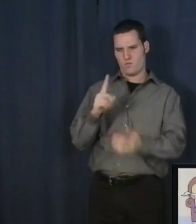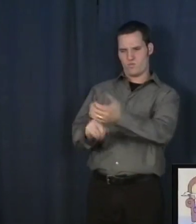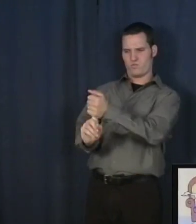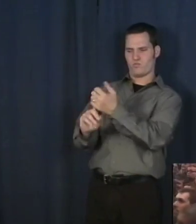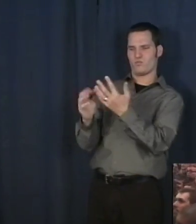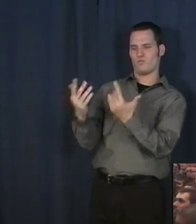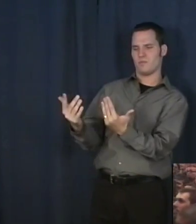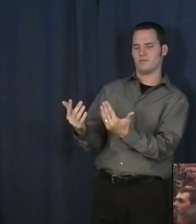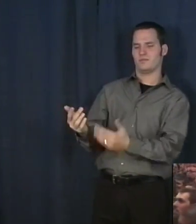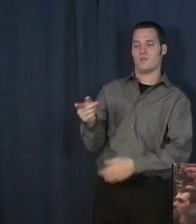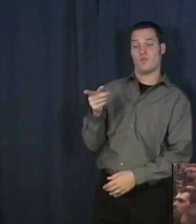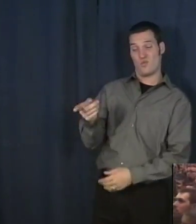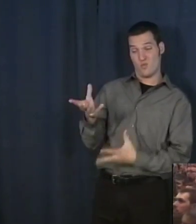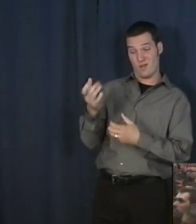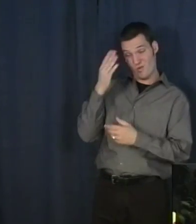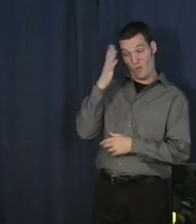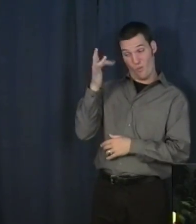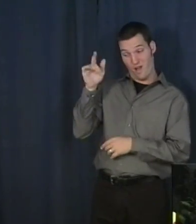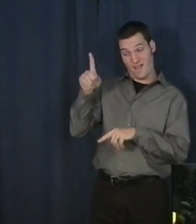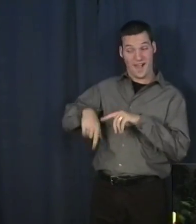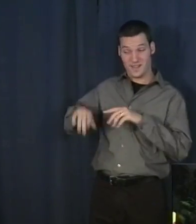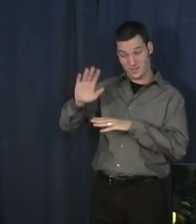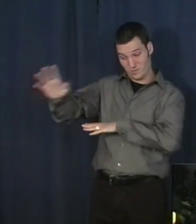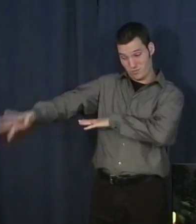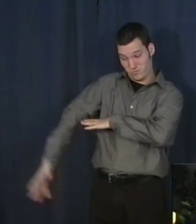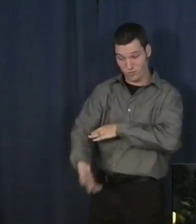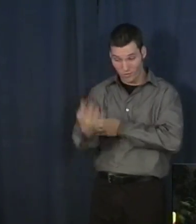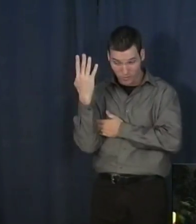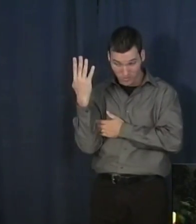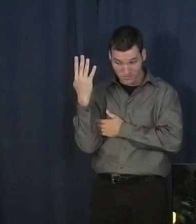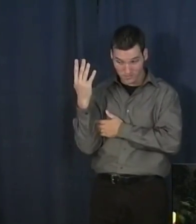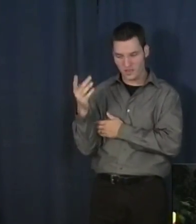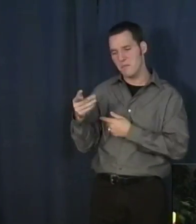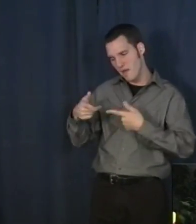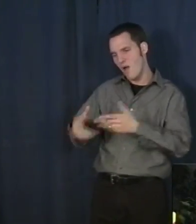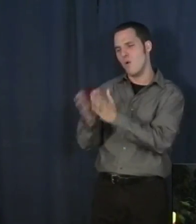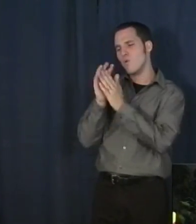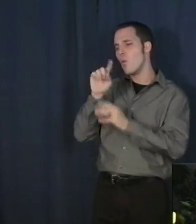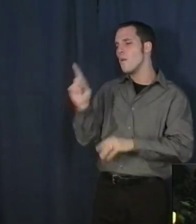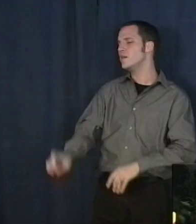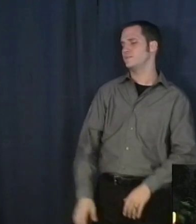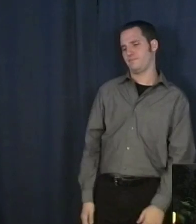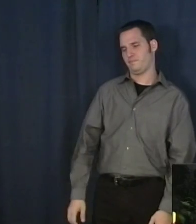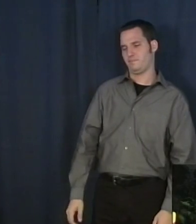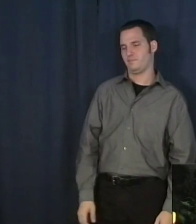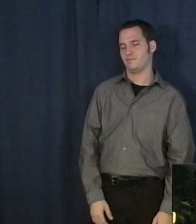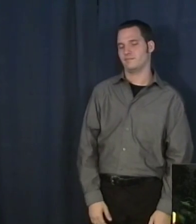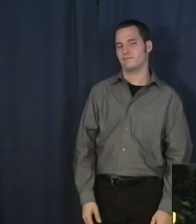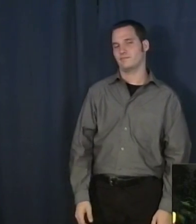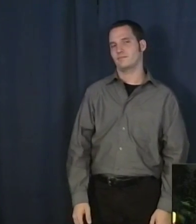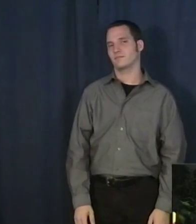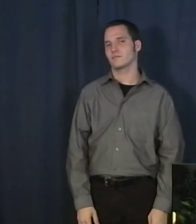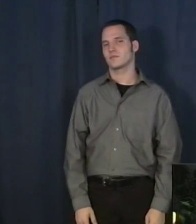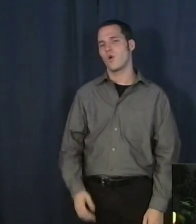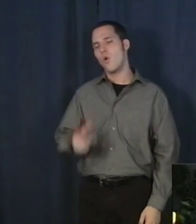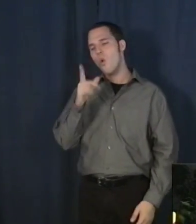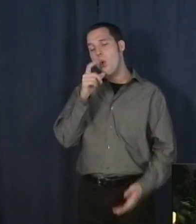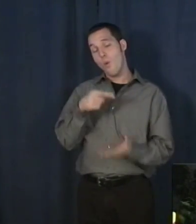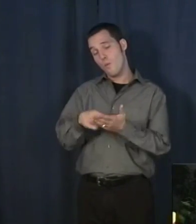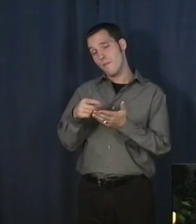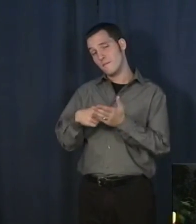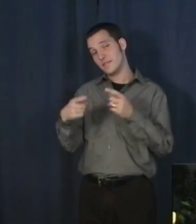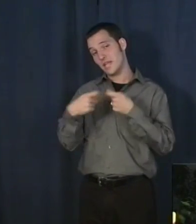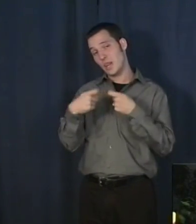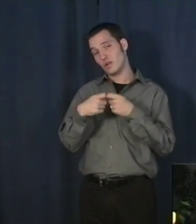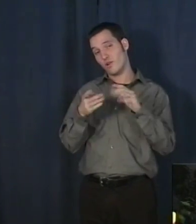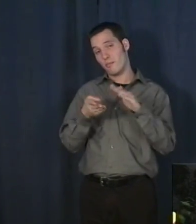Dad says, hold on just a minute, kid. You'd like to know why you can't stay out till 4 in the morning. Well, son, let me ask you a couple questions here. Who